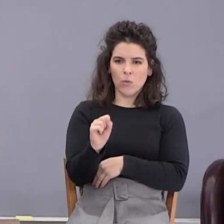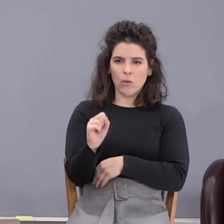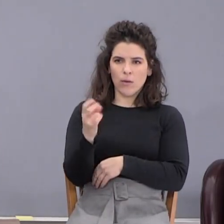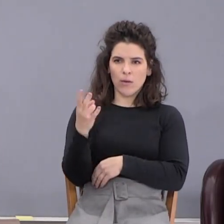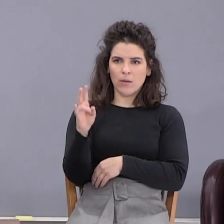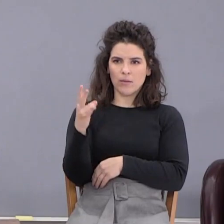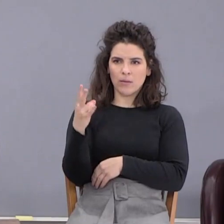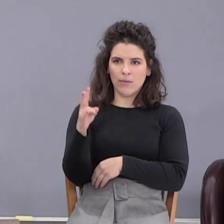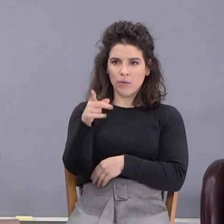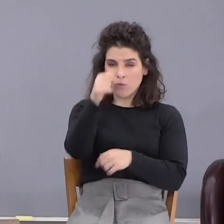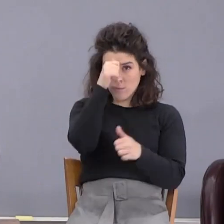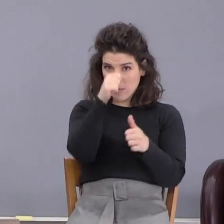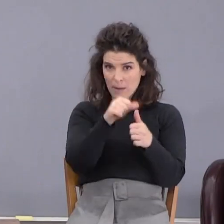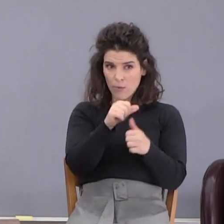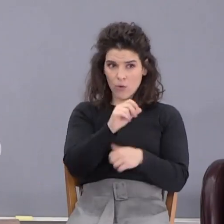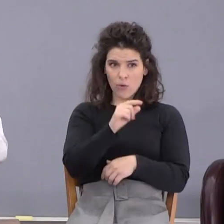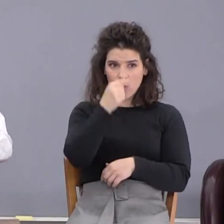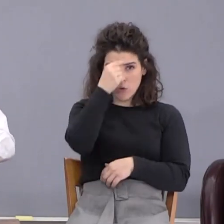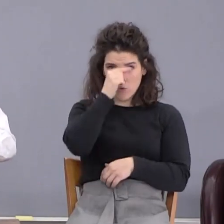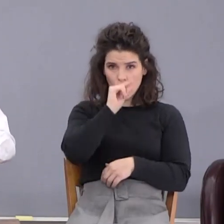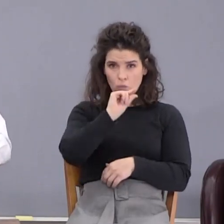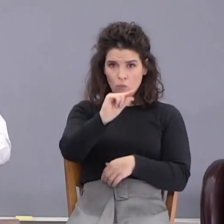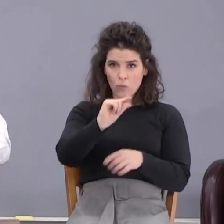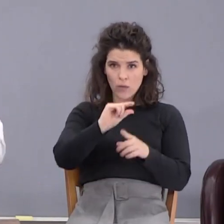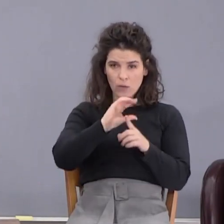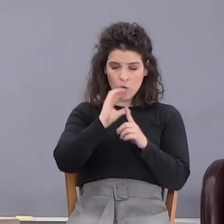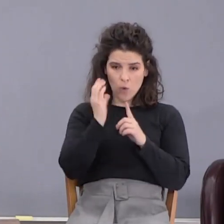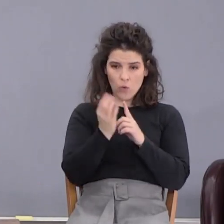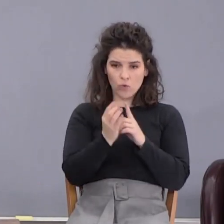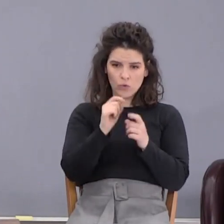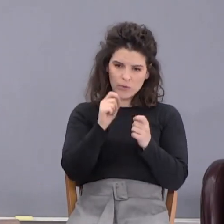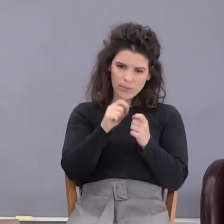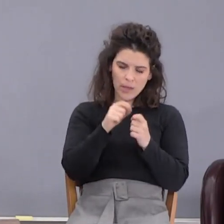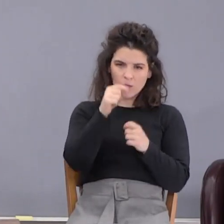Greek culture especially, in Greek culture,